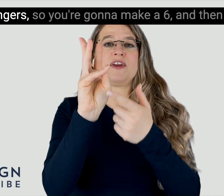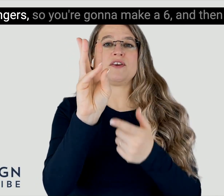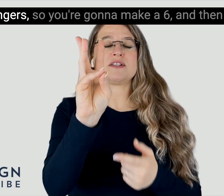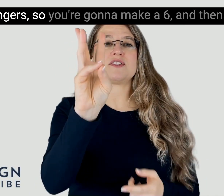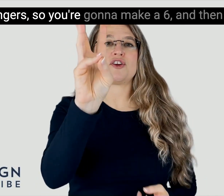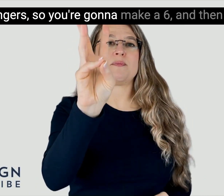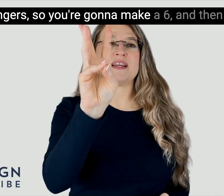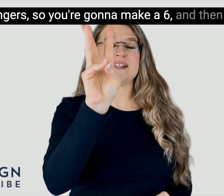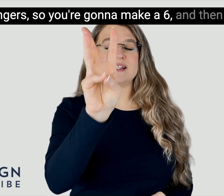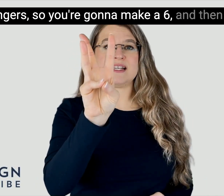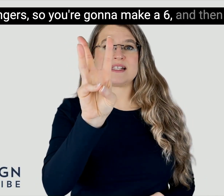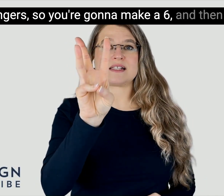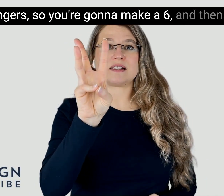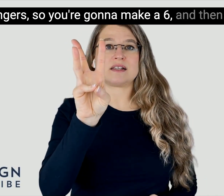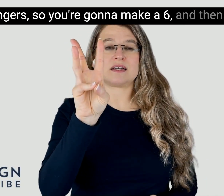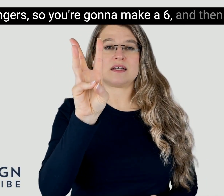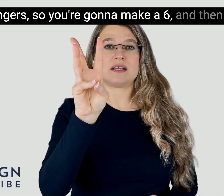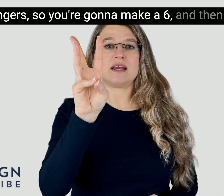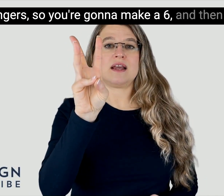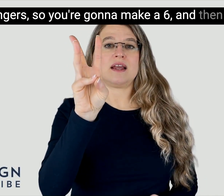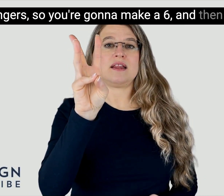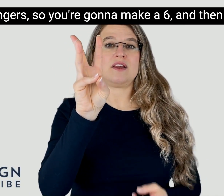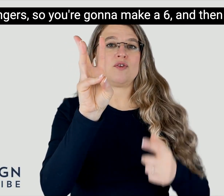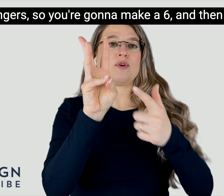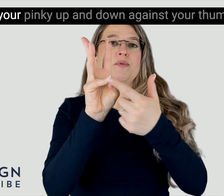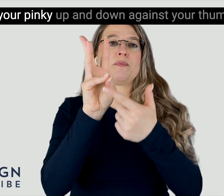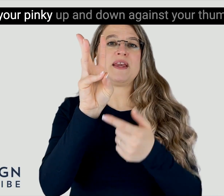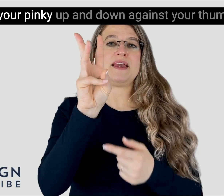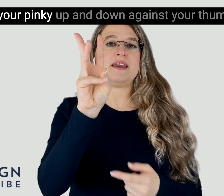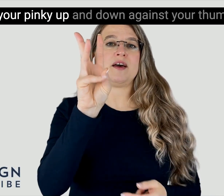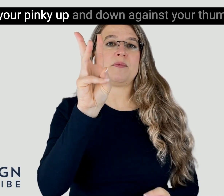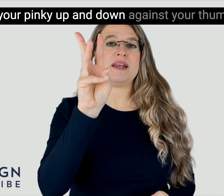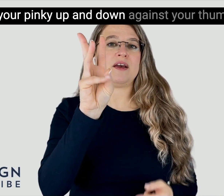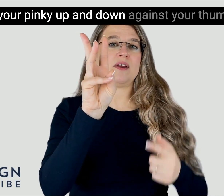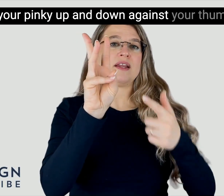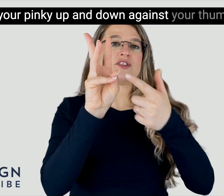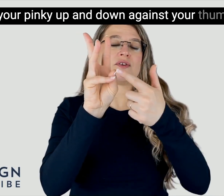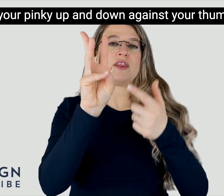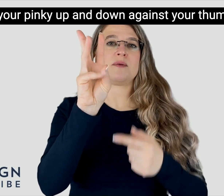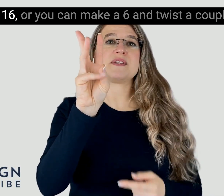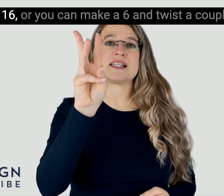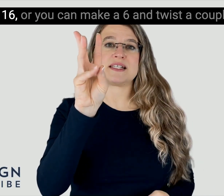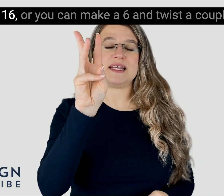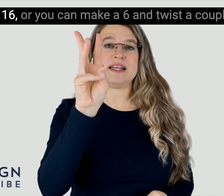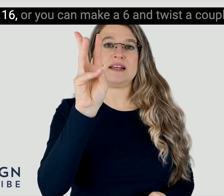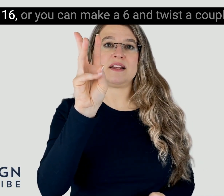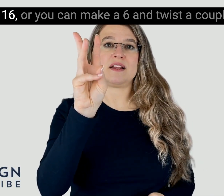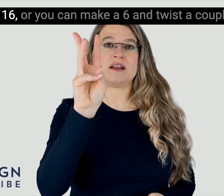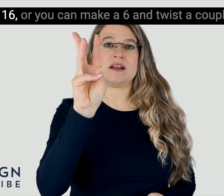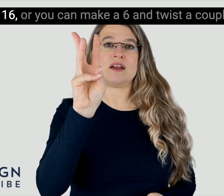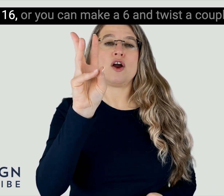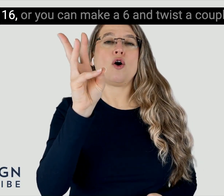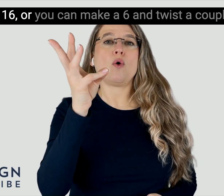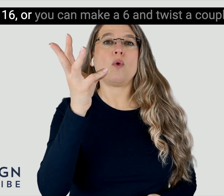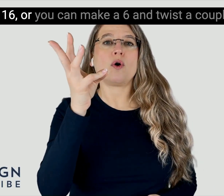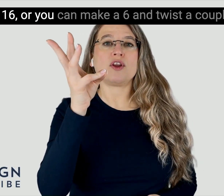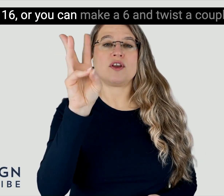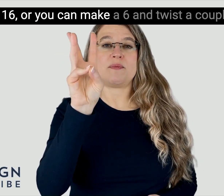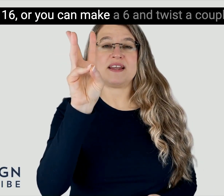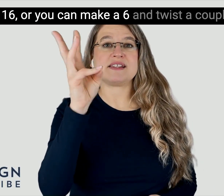fingers, so you're gonna make a 6, and then rub your pinky up and down against your thumb, 16, or you can make a